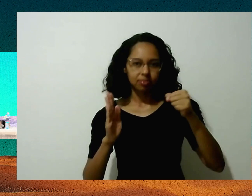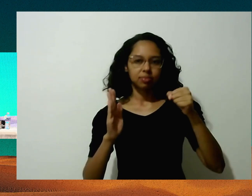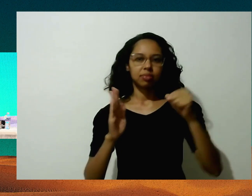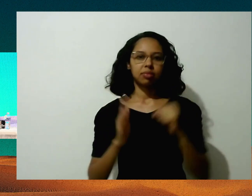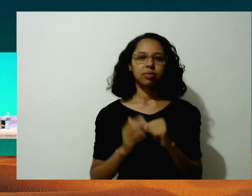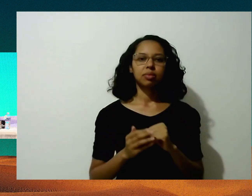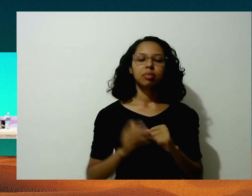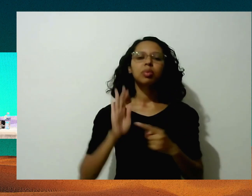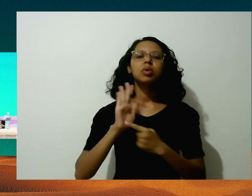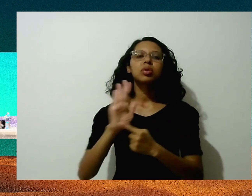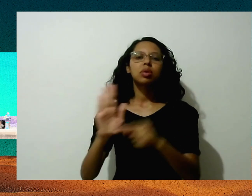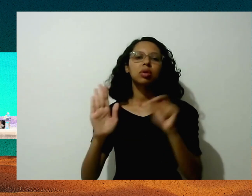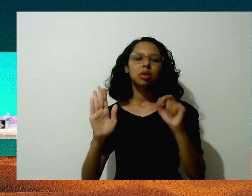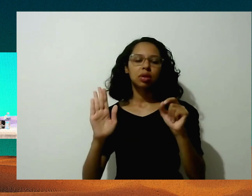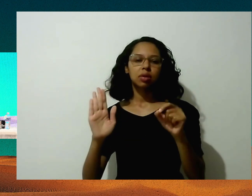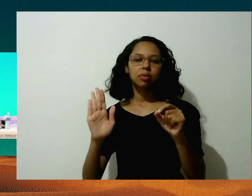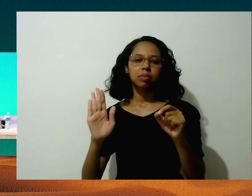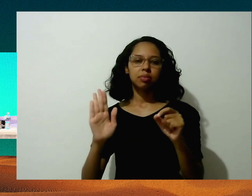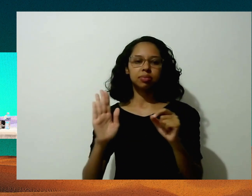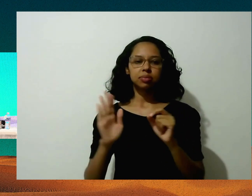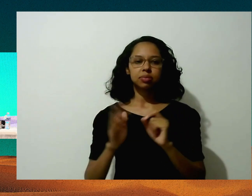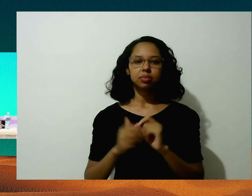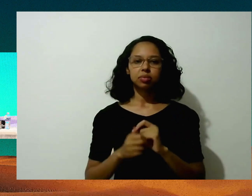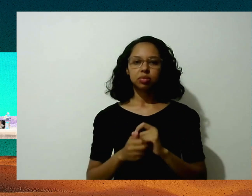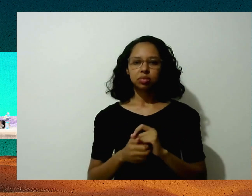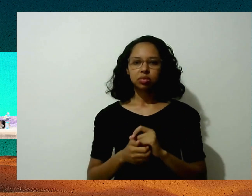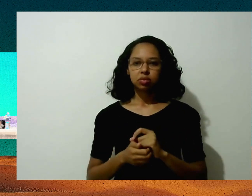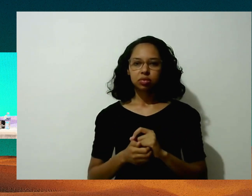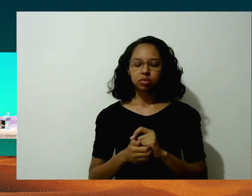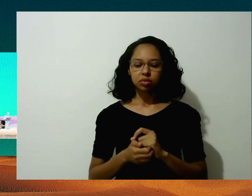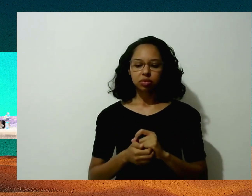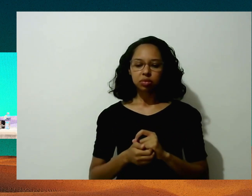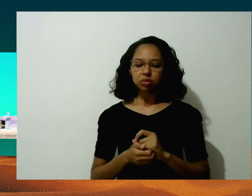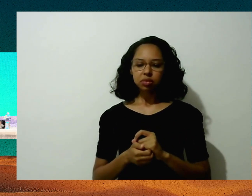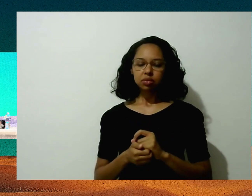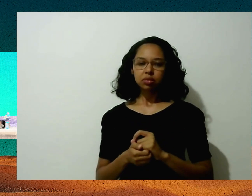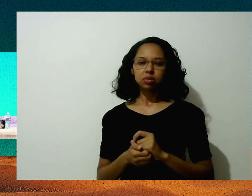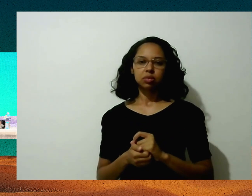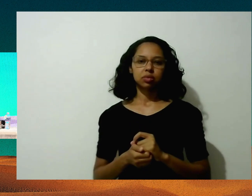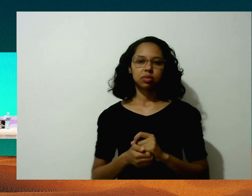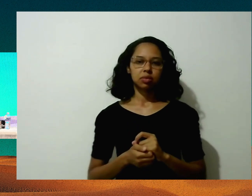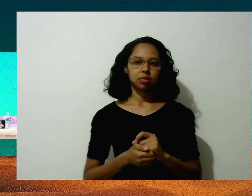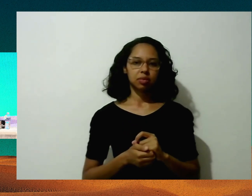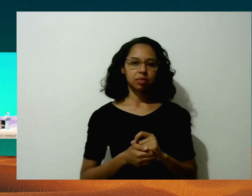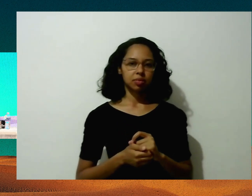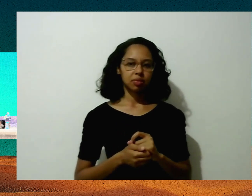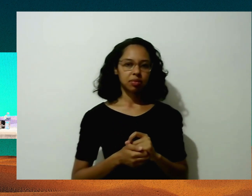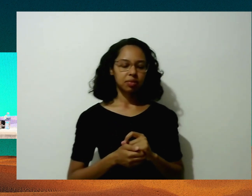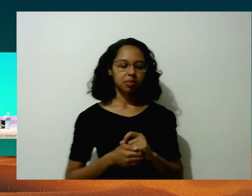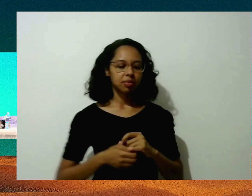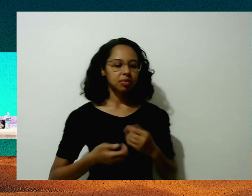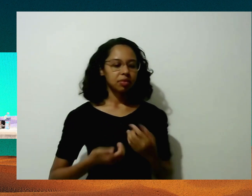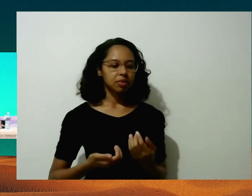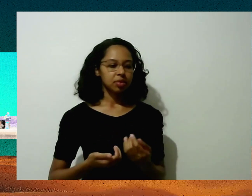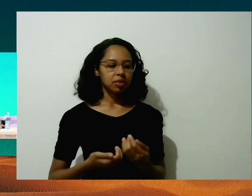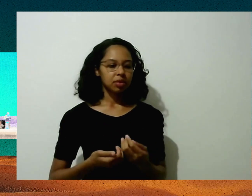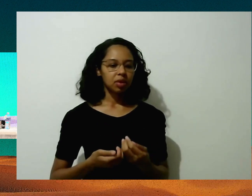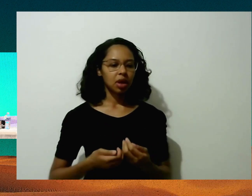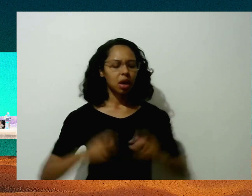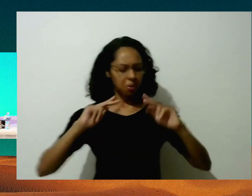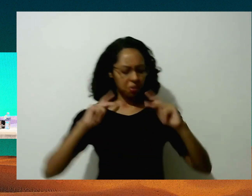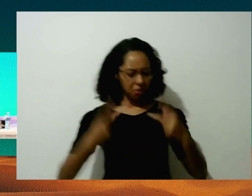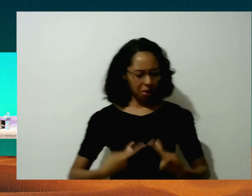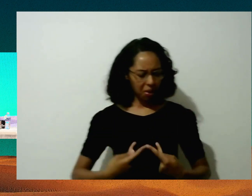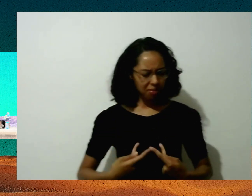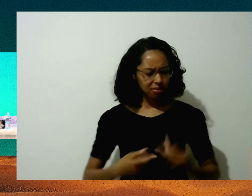say? Fizeste, bom, vou ler desde o 6. I'm going to read Que from é, verse 6. que é o homem que dele te lembres, ou filho do homem que